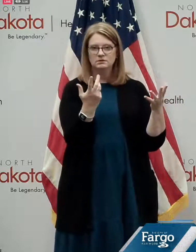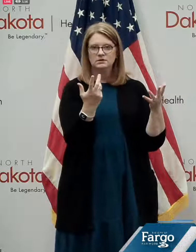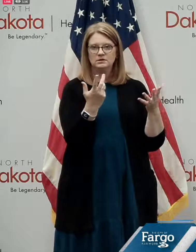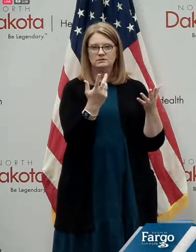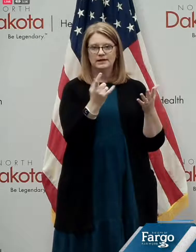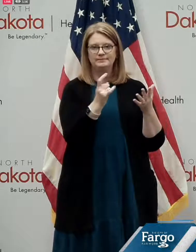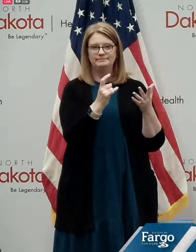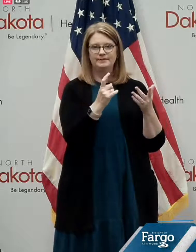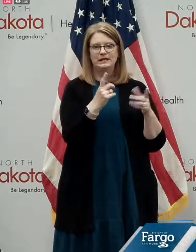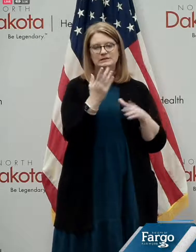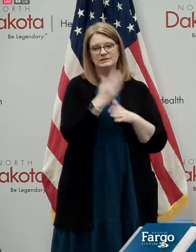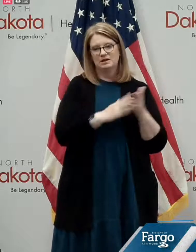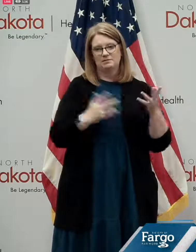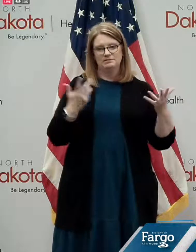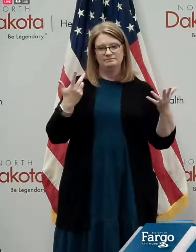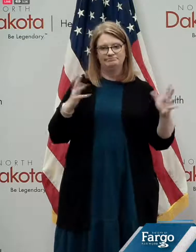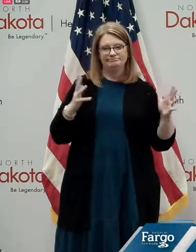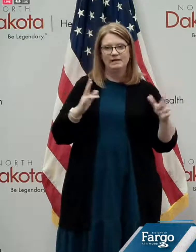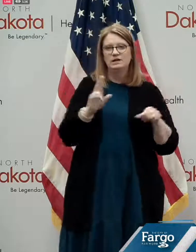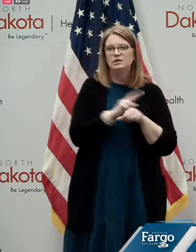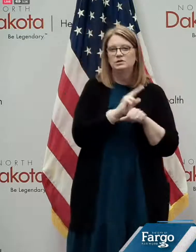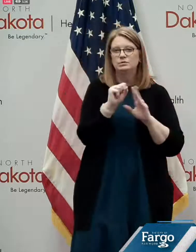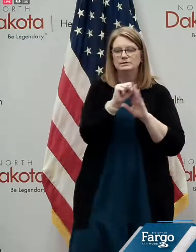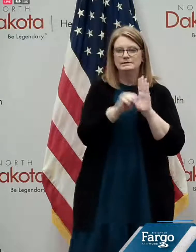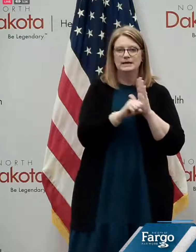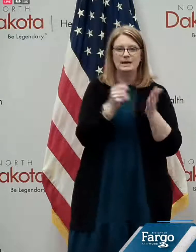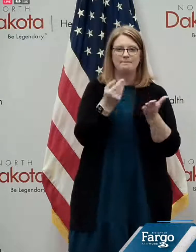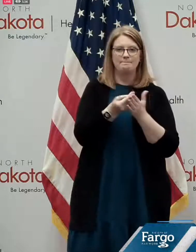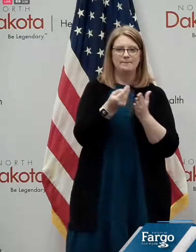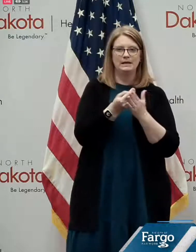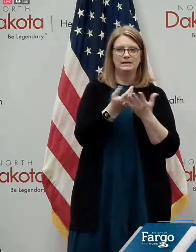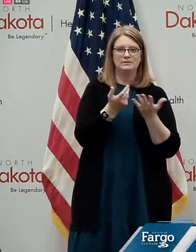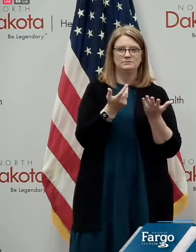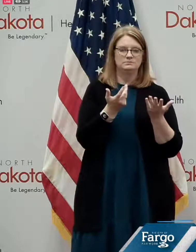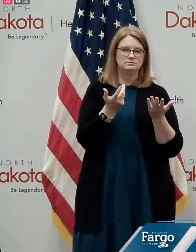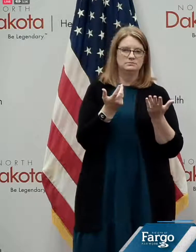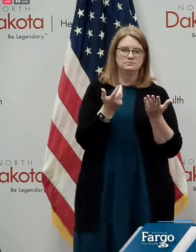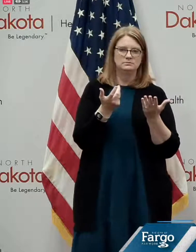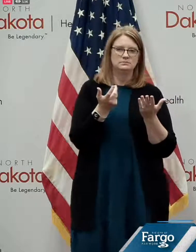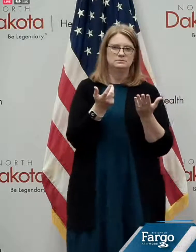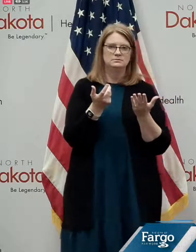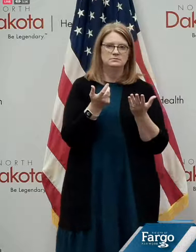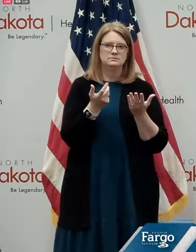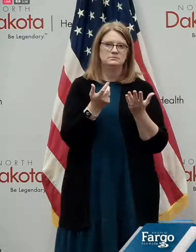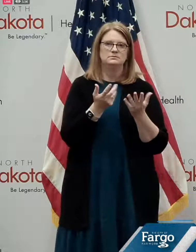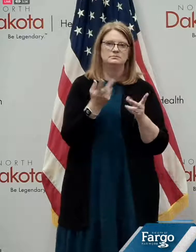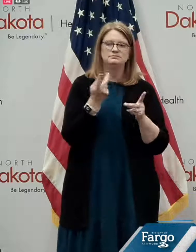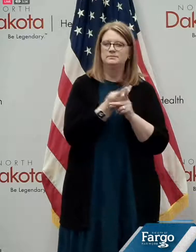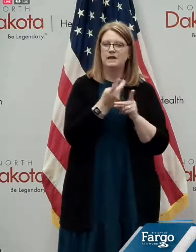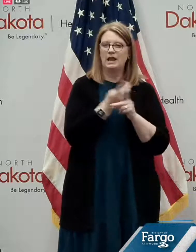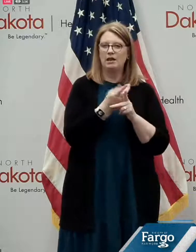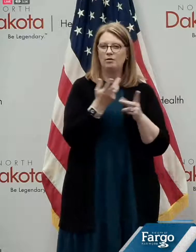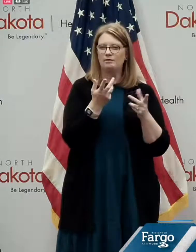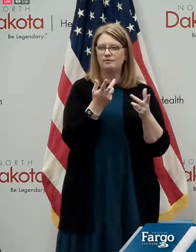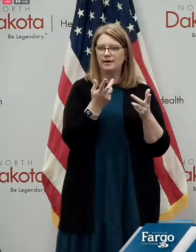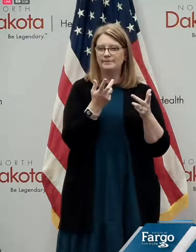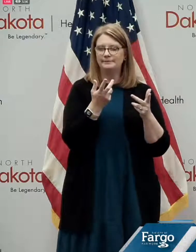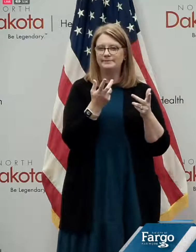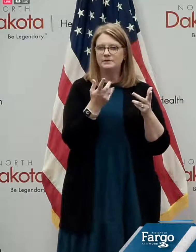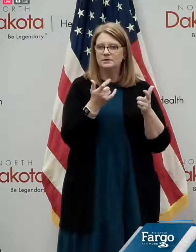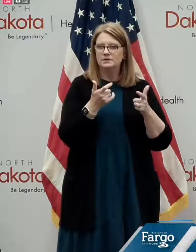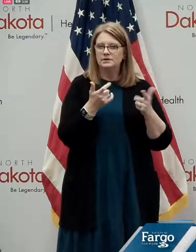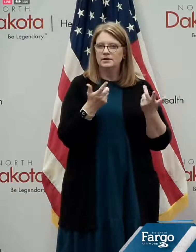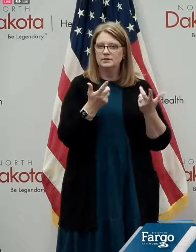is things that we've already done. We've already used state dollars here in taking care of, again, large employers in